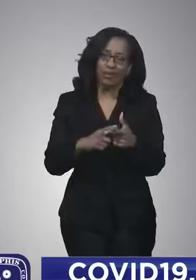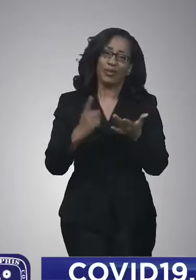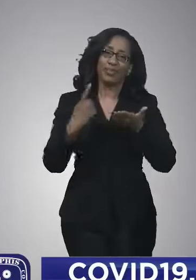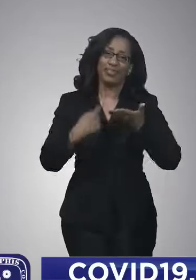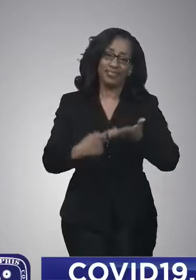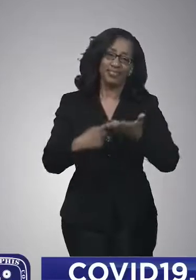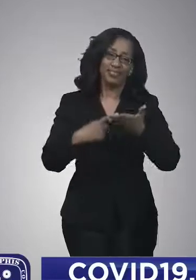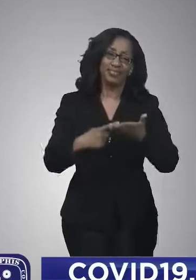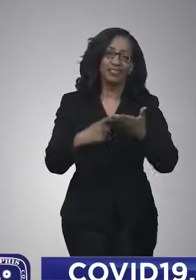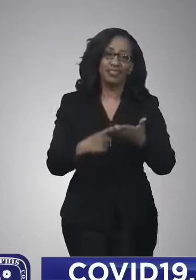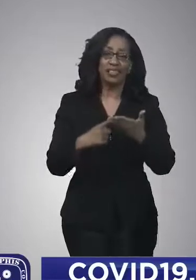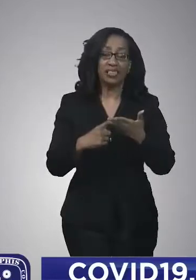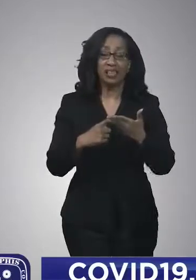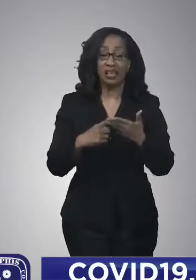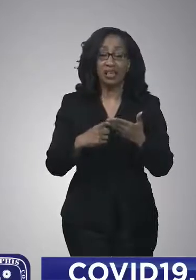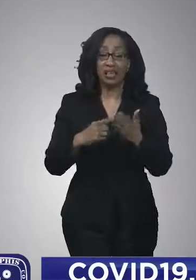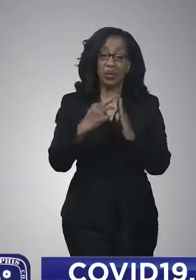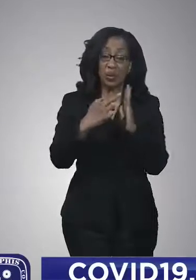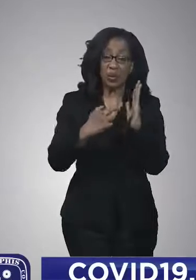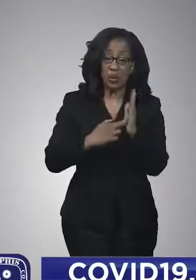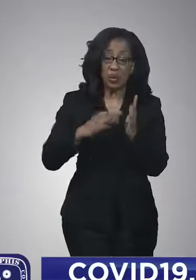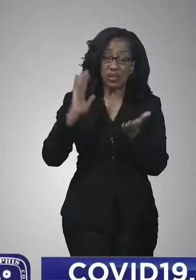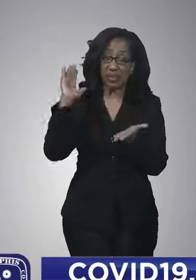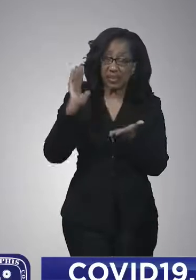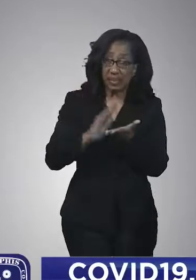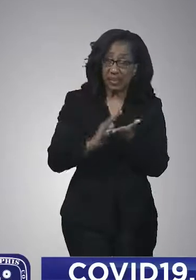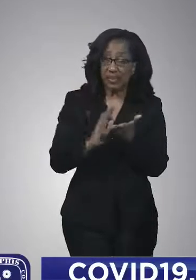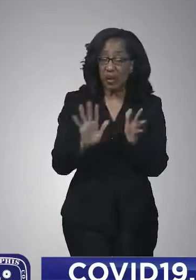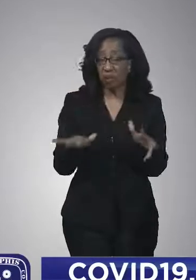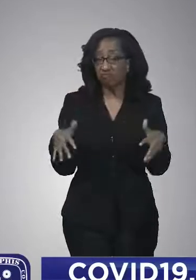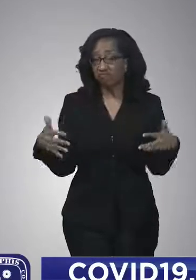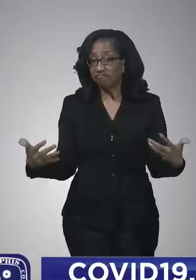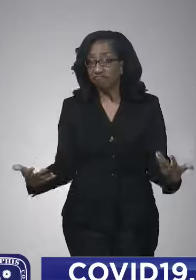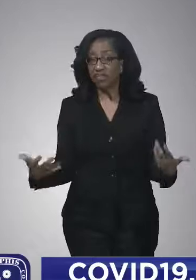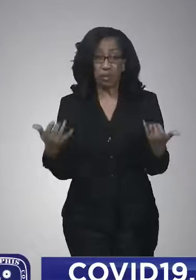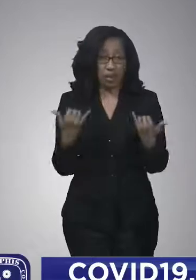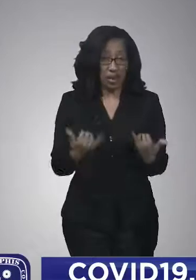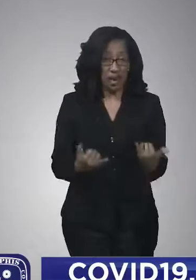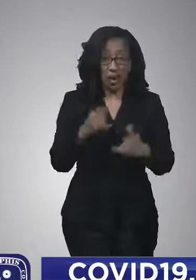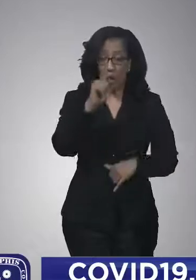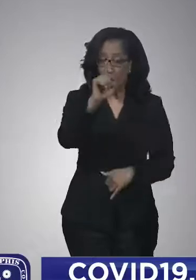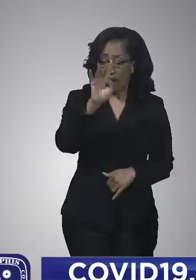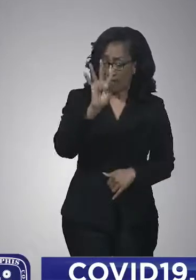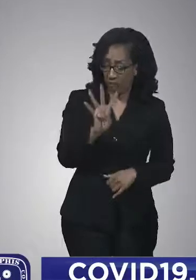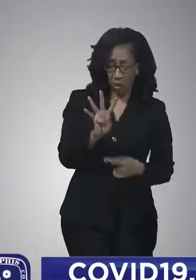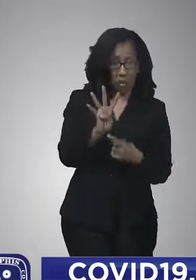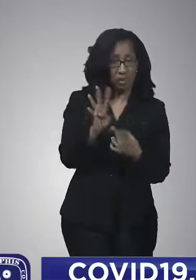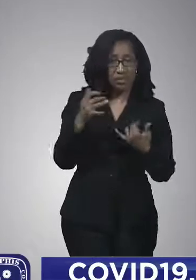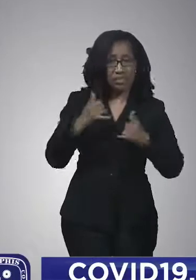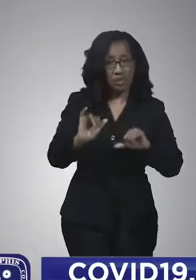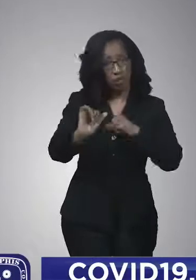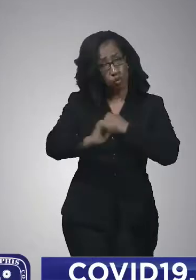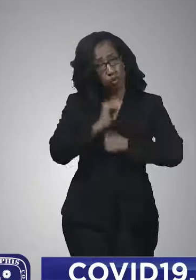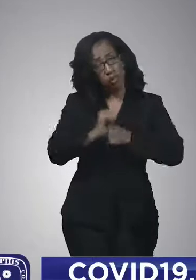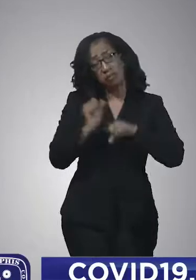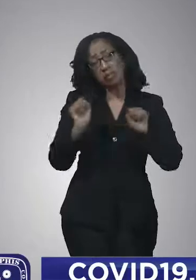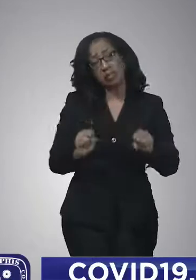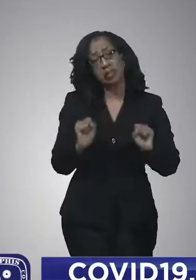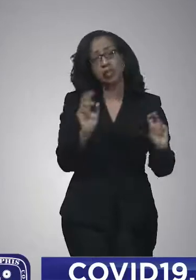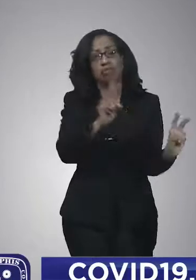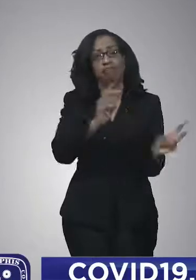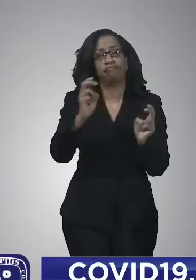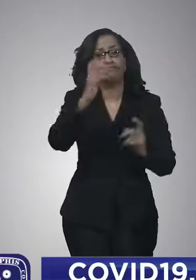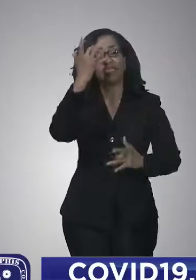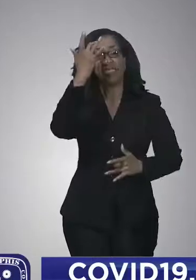more about easing restrictions. But for right now, 1 in 4 people still being at risk for infection is